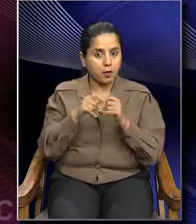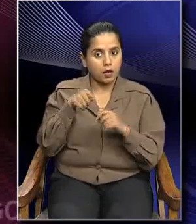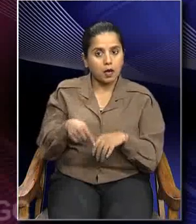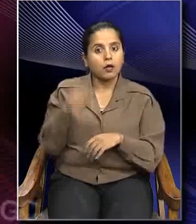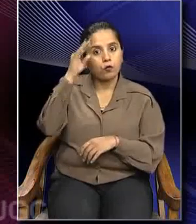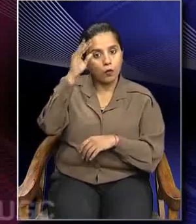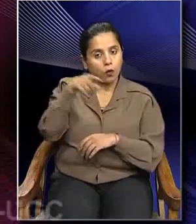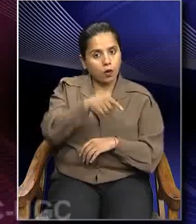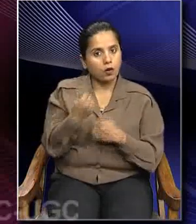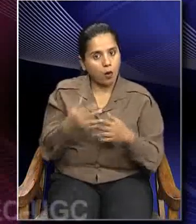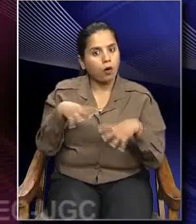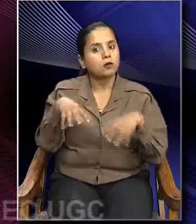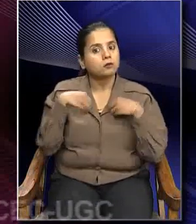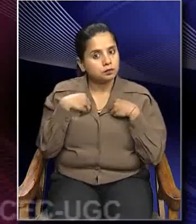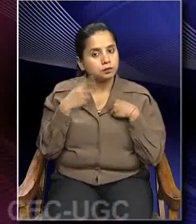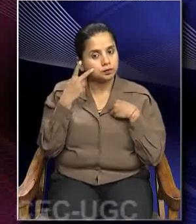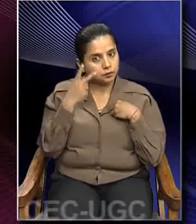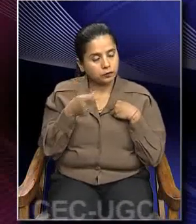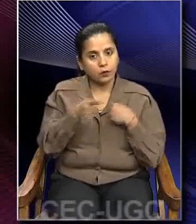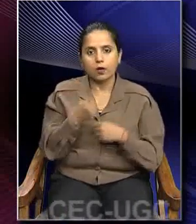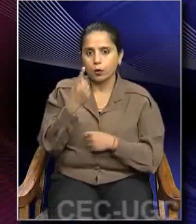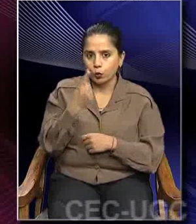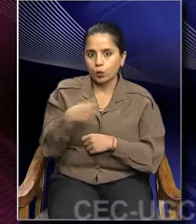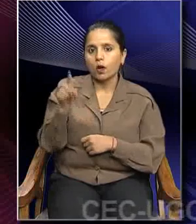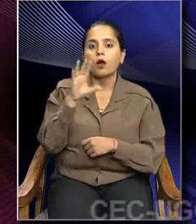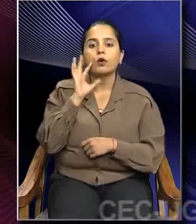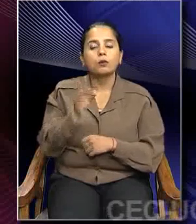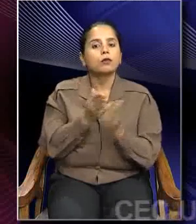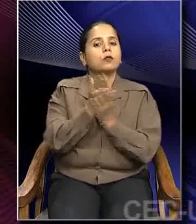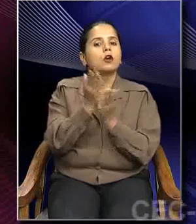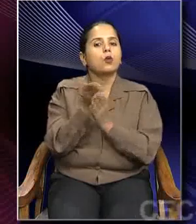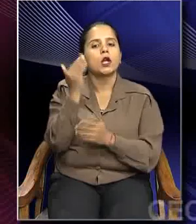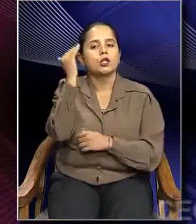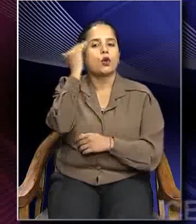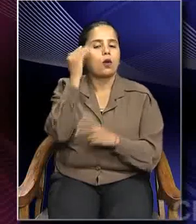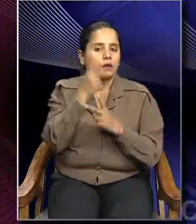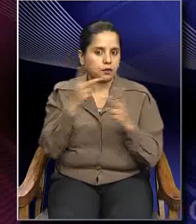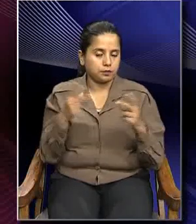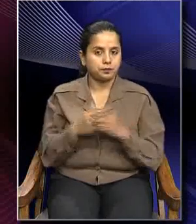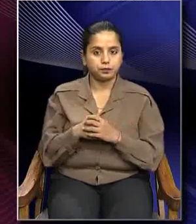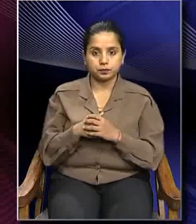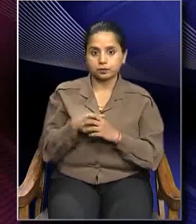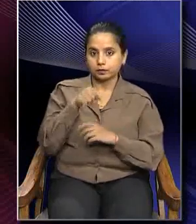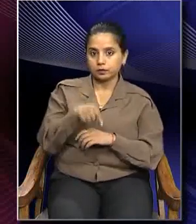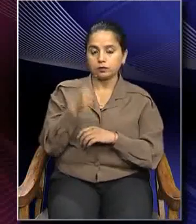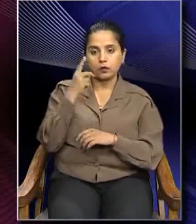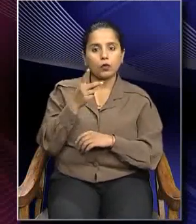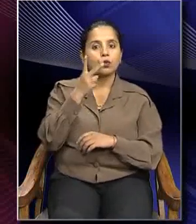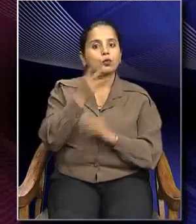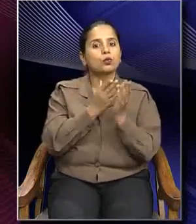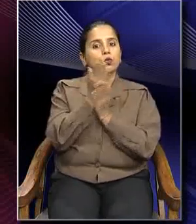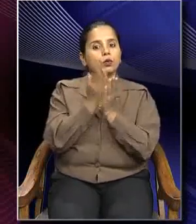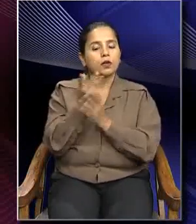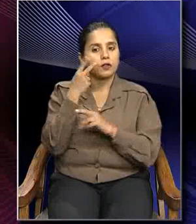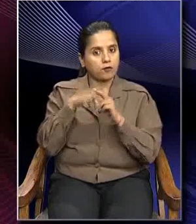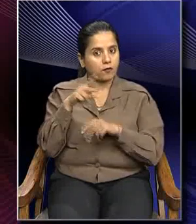accepting this as a valid means of knowledge, where there are two inconsistent facts